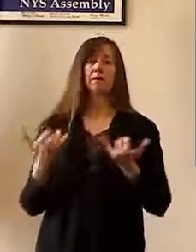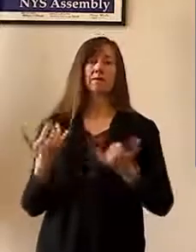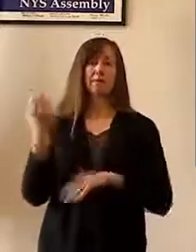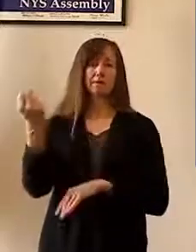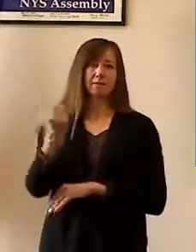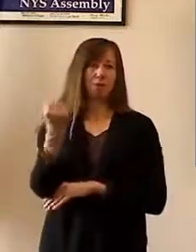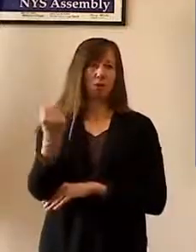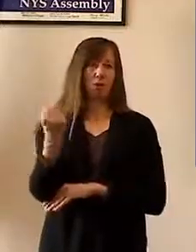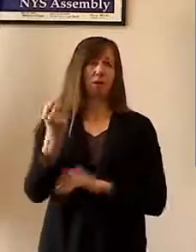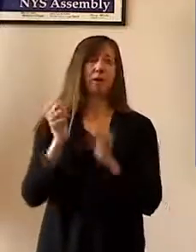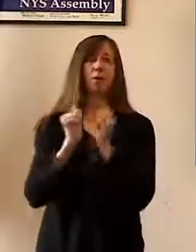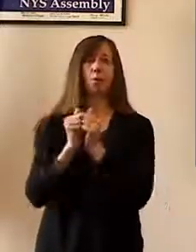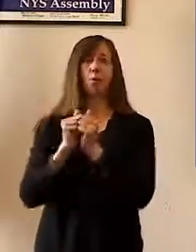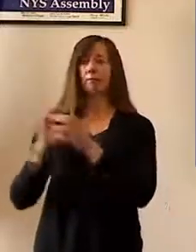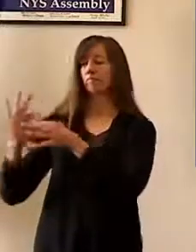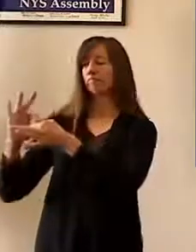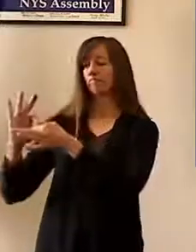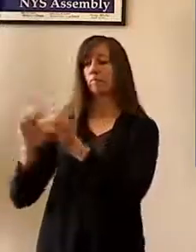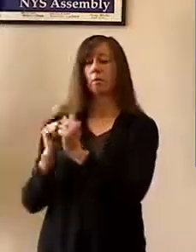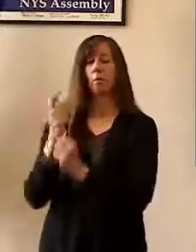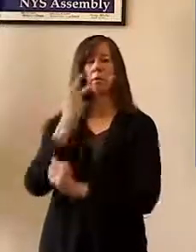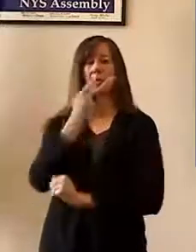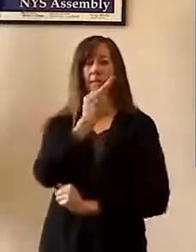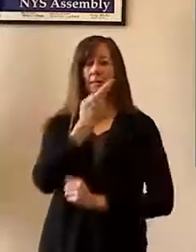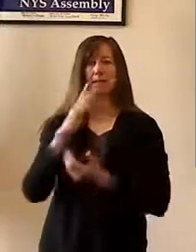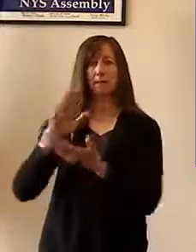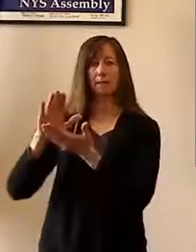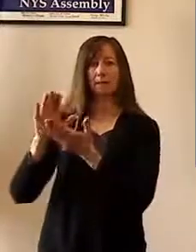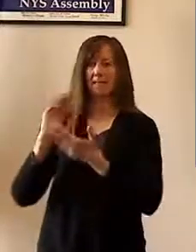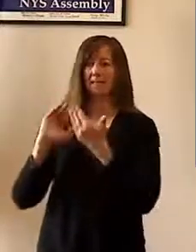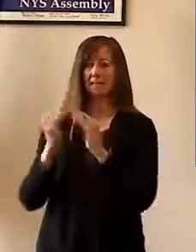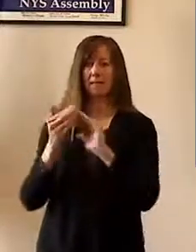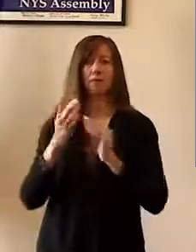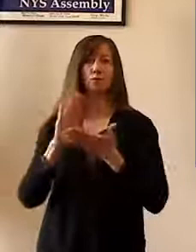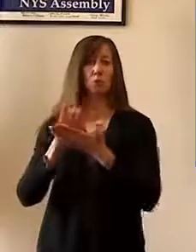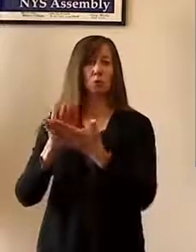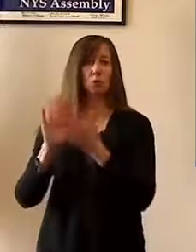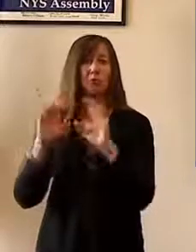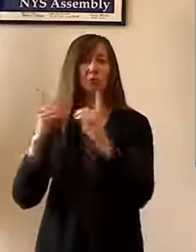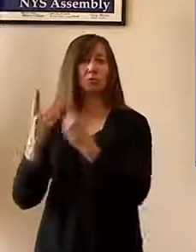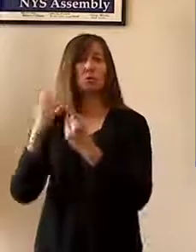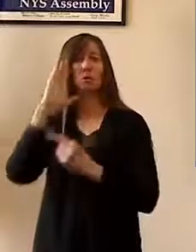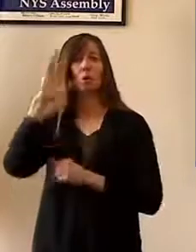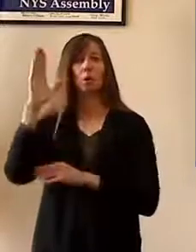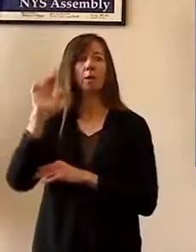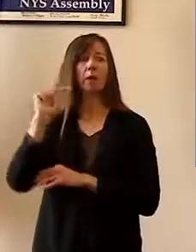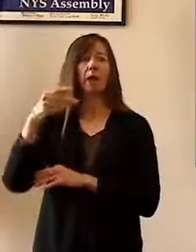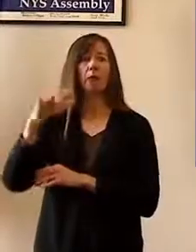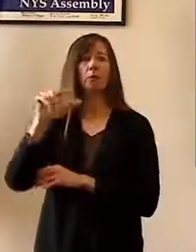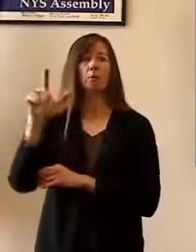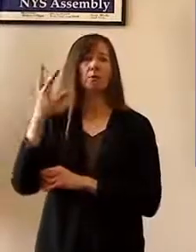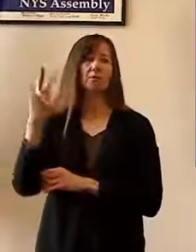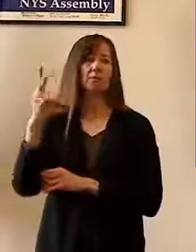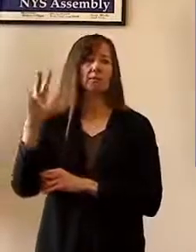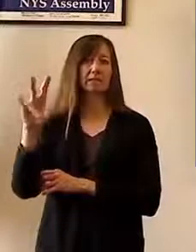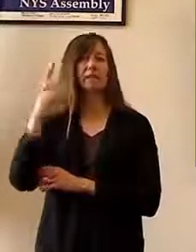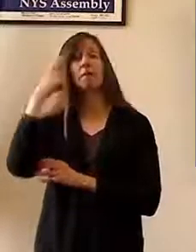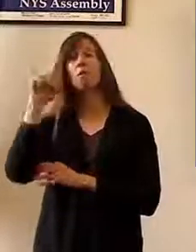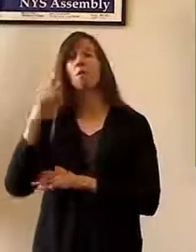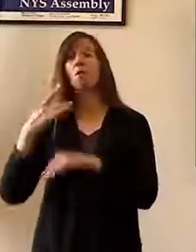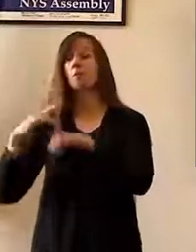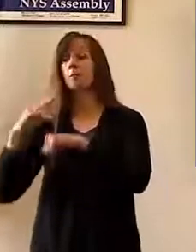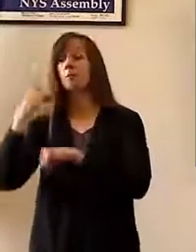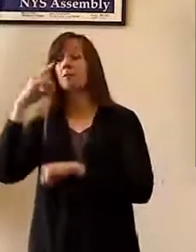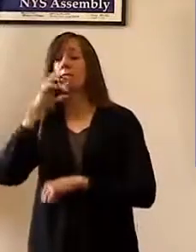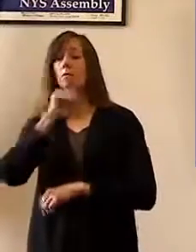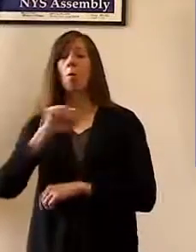coordinated with the Poughkeepsie City School District to provide, these would be Pfizer doses available to 16-year-olds students in the